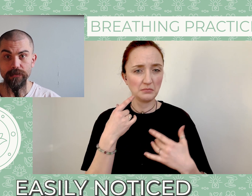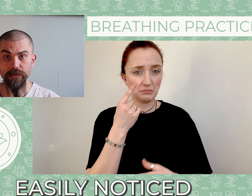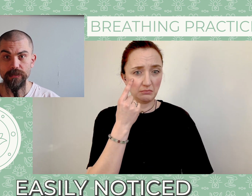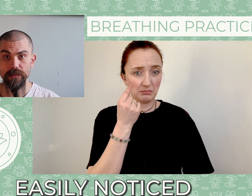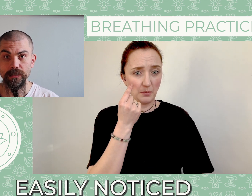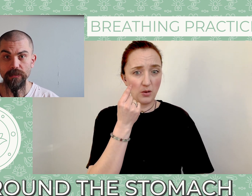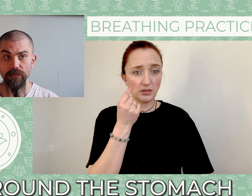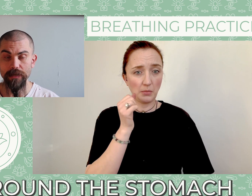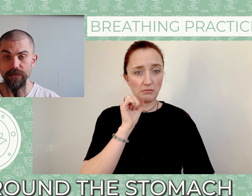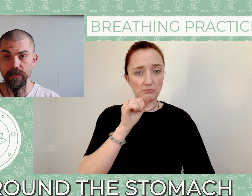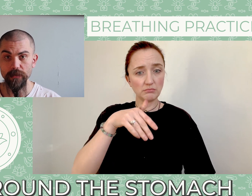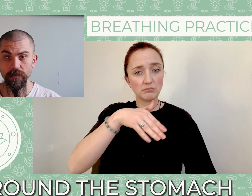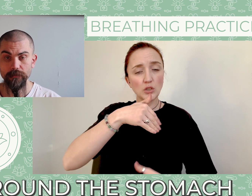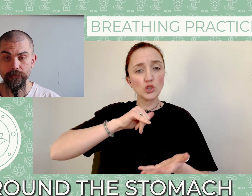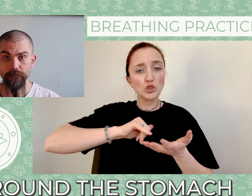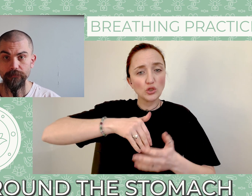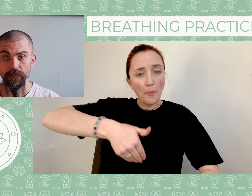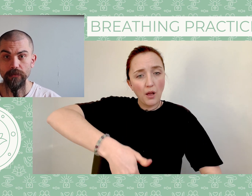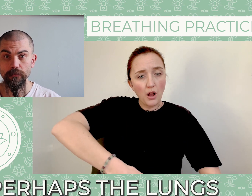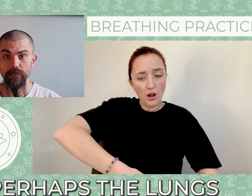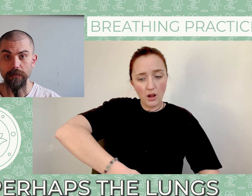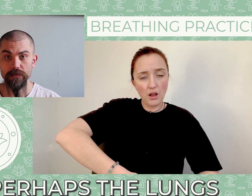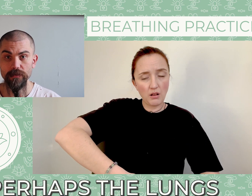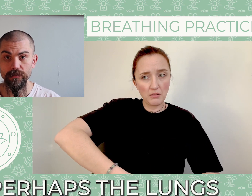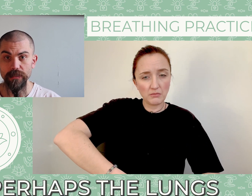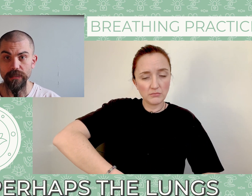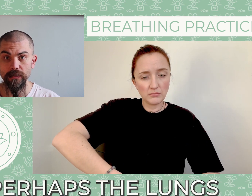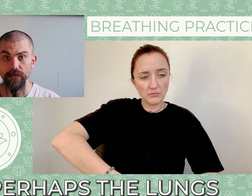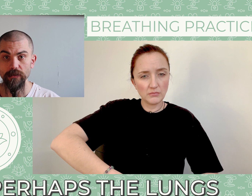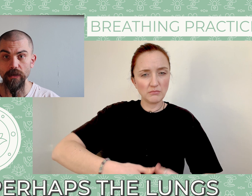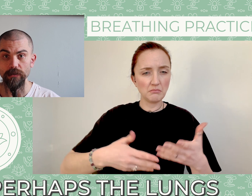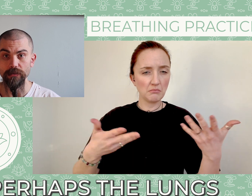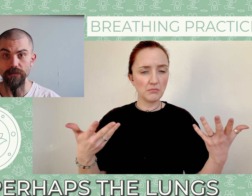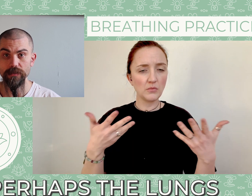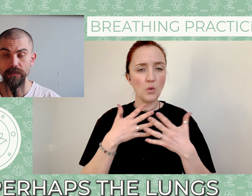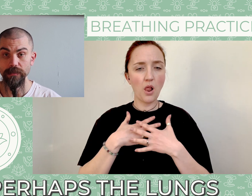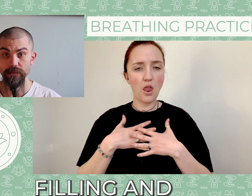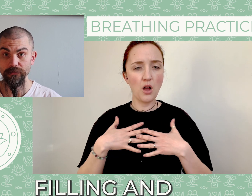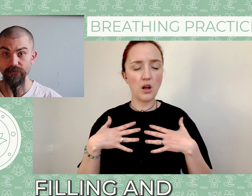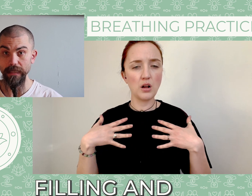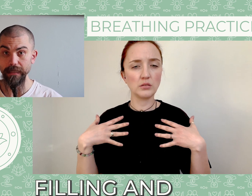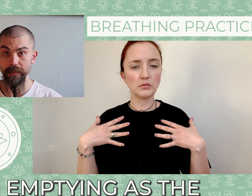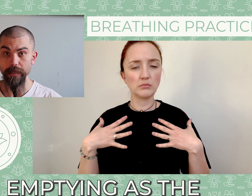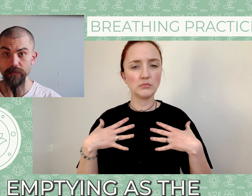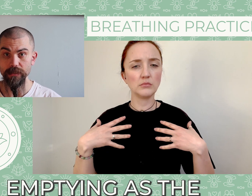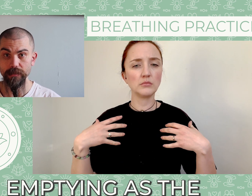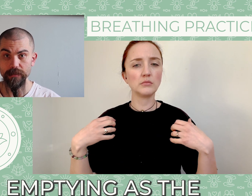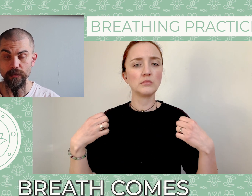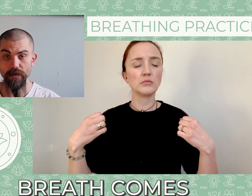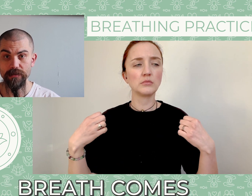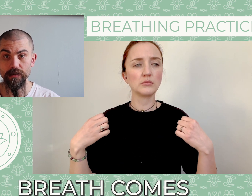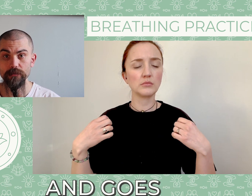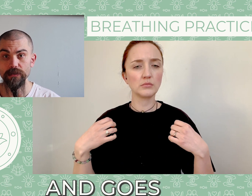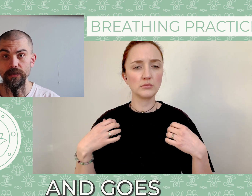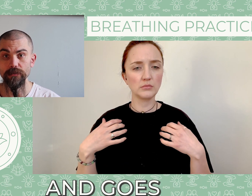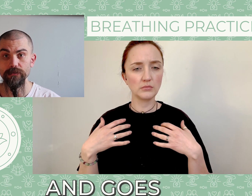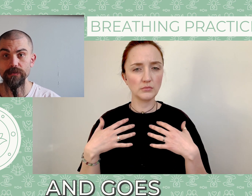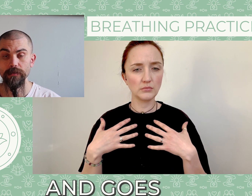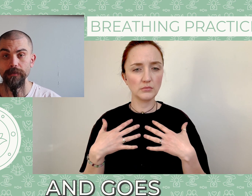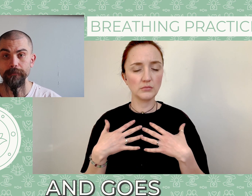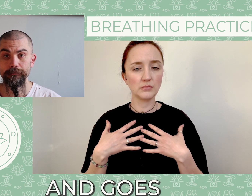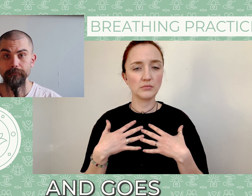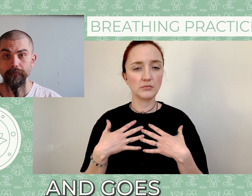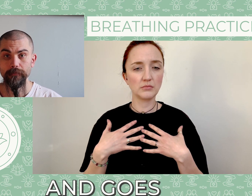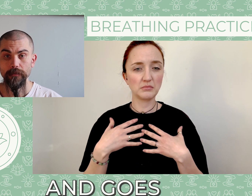easily noticed around the stomach, perhaps the lungs filling and emptying as the breath comes and